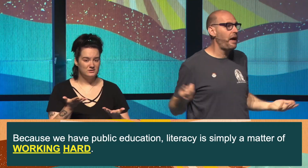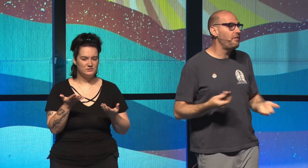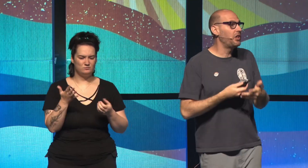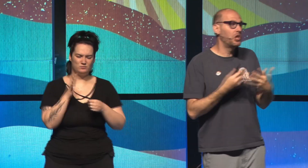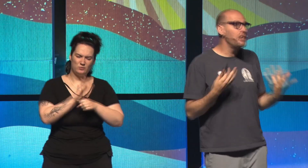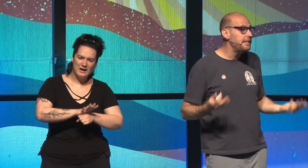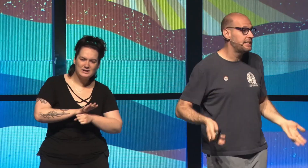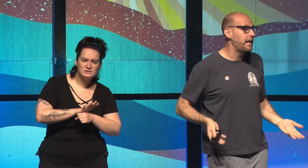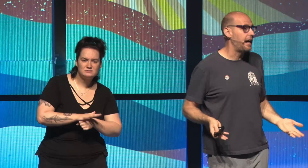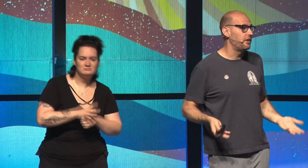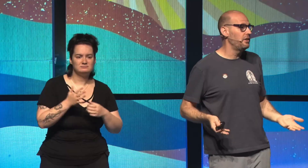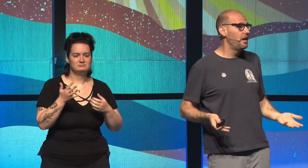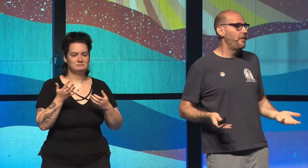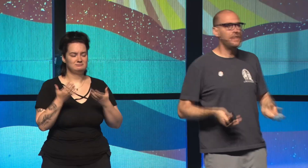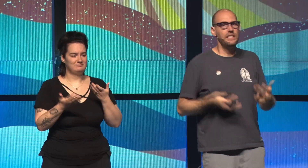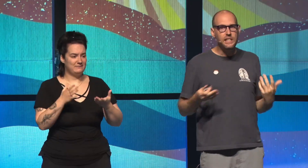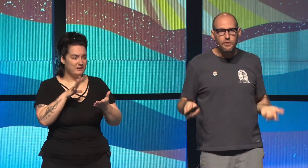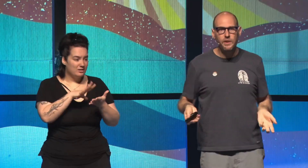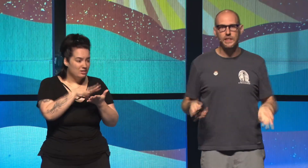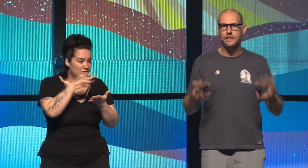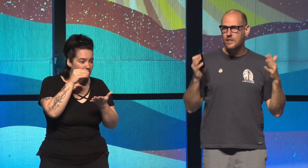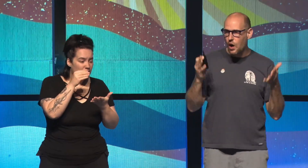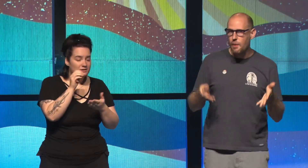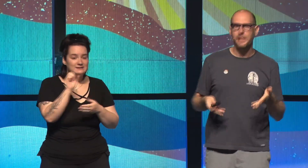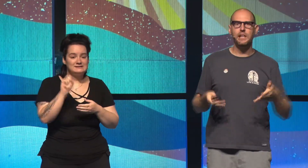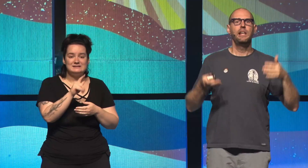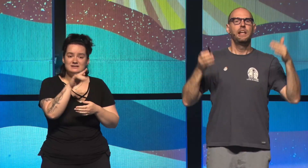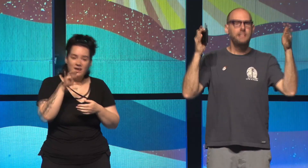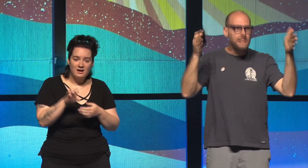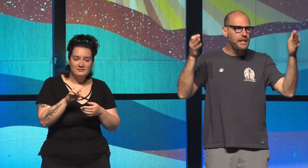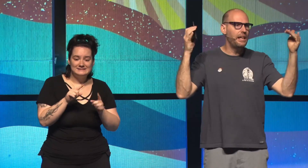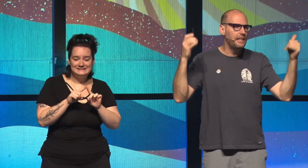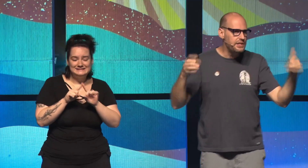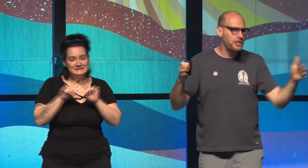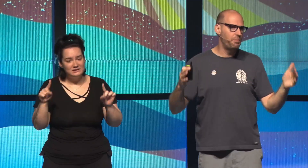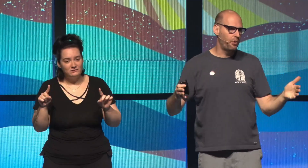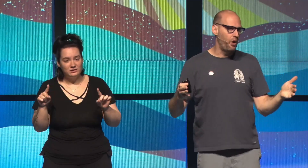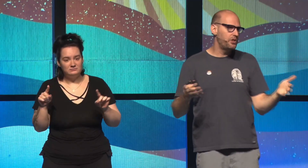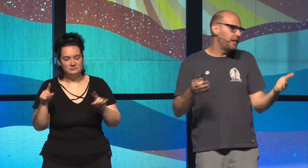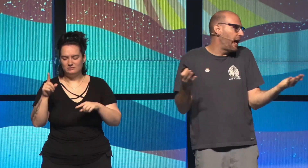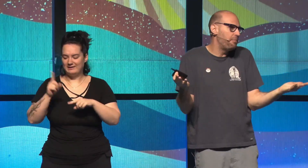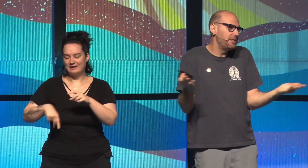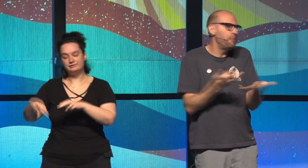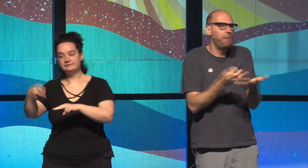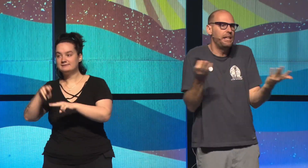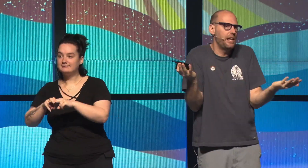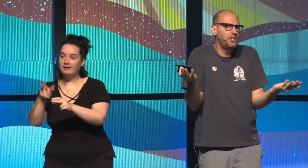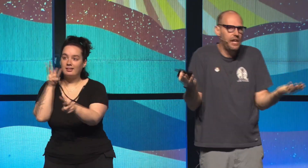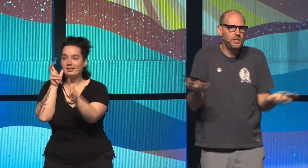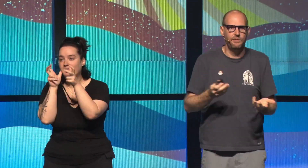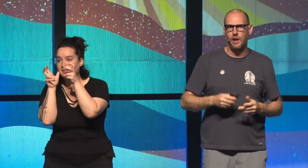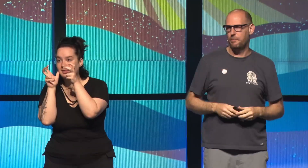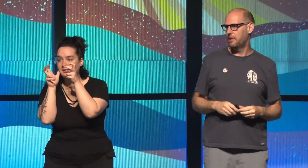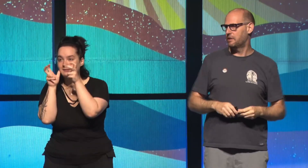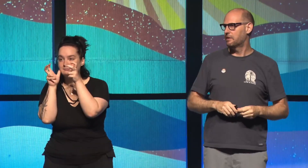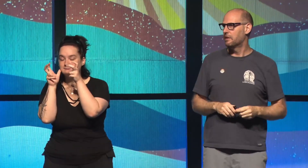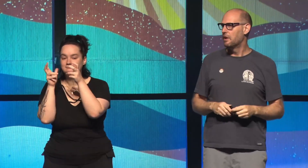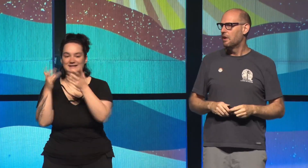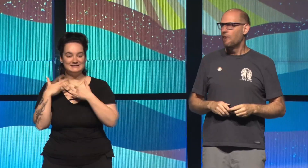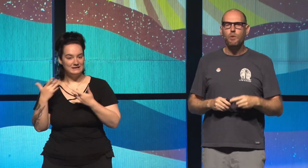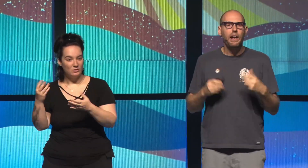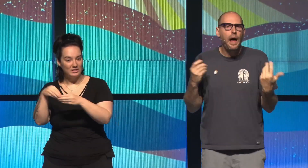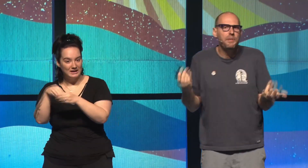what if you have a learning style that's different than the dominant sit and listen approach that happens in many education